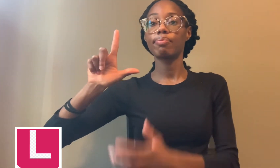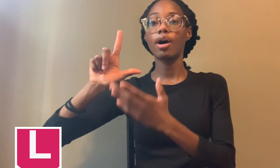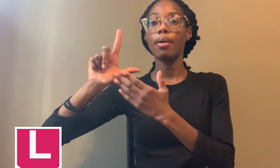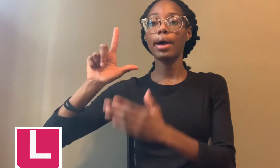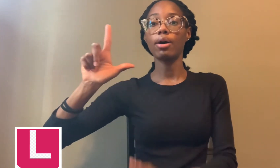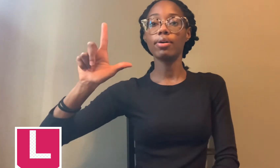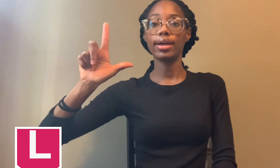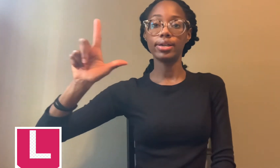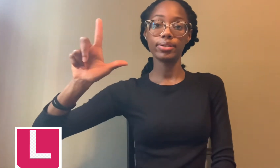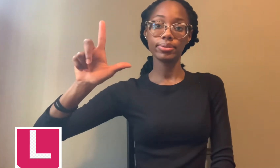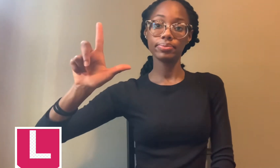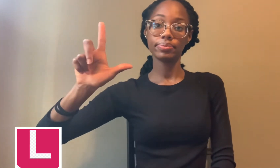Palm out. L.